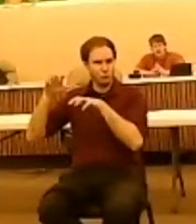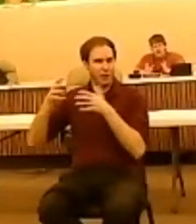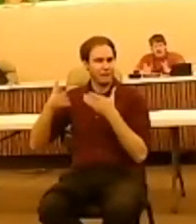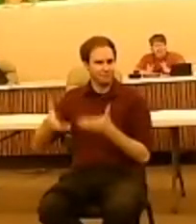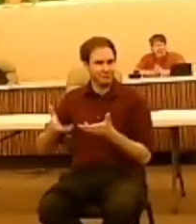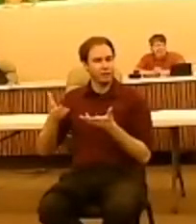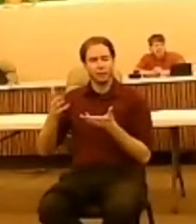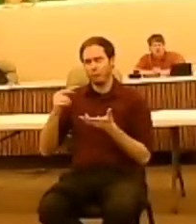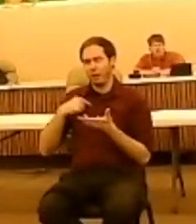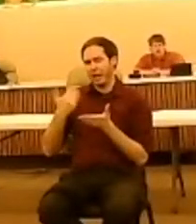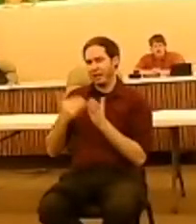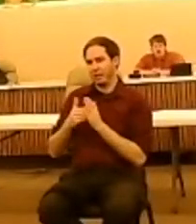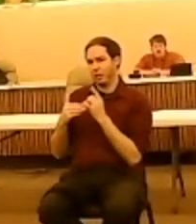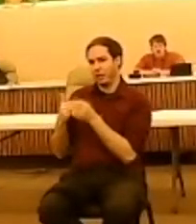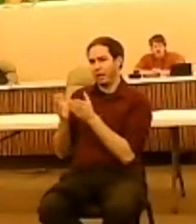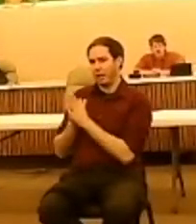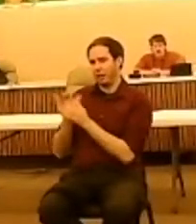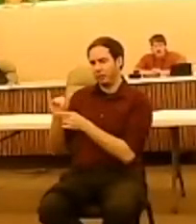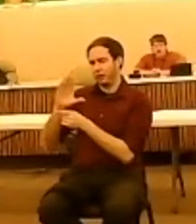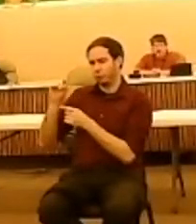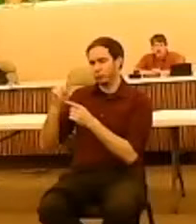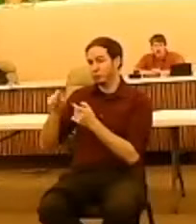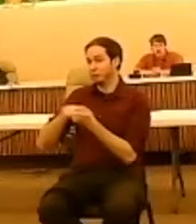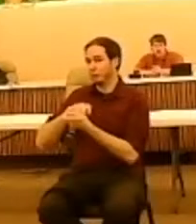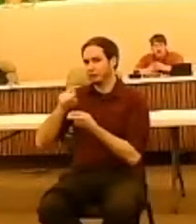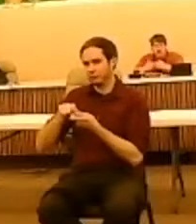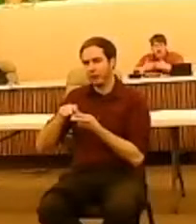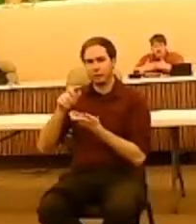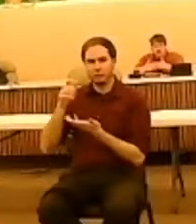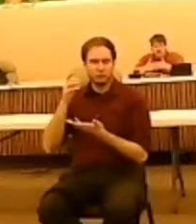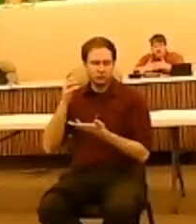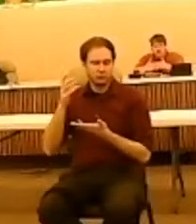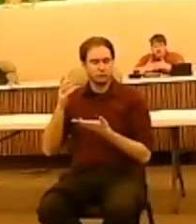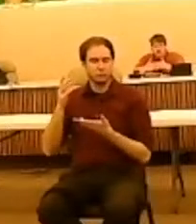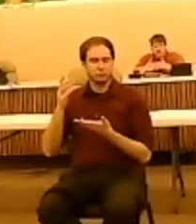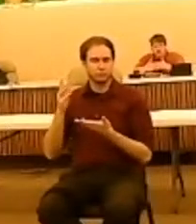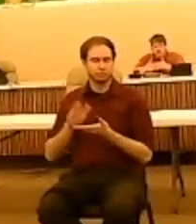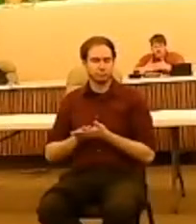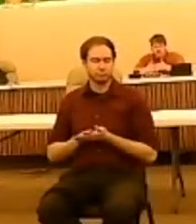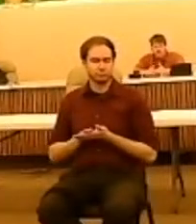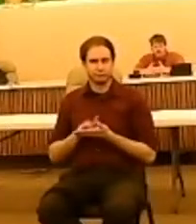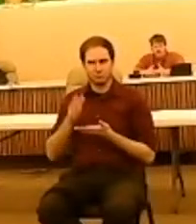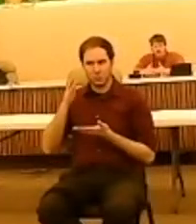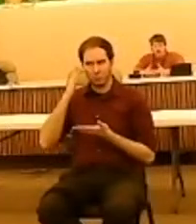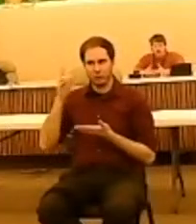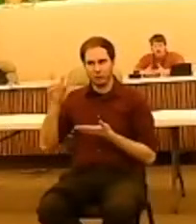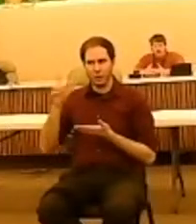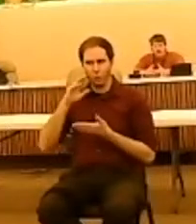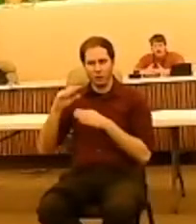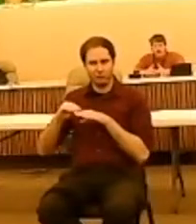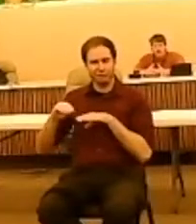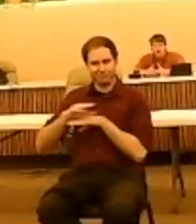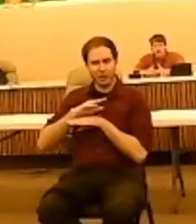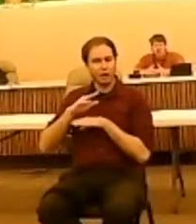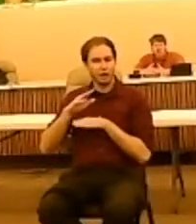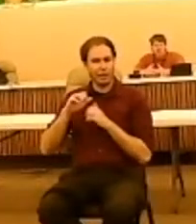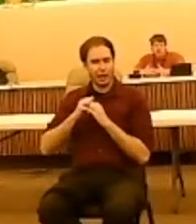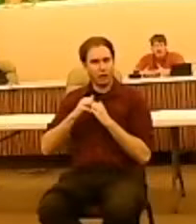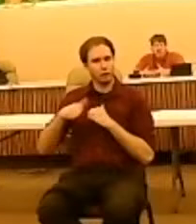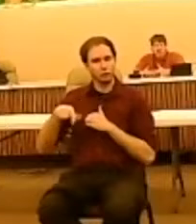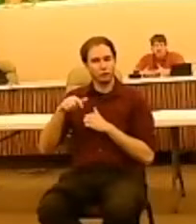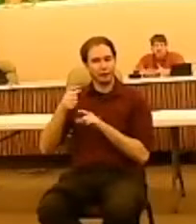again, I want them to specify what they're looking at, because obviously that plays into effect on the